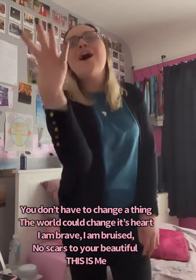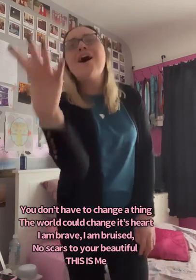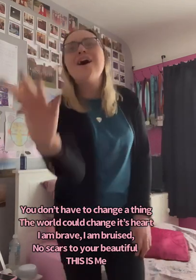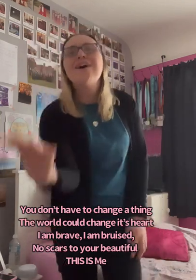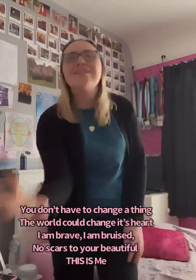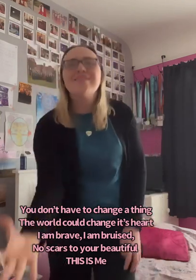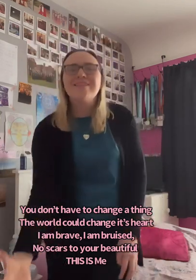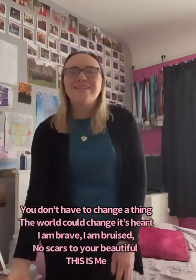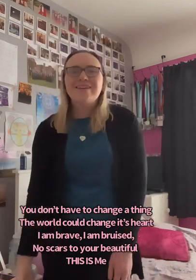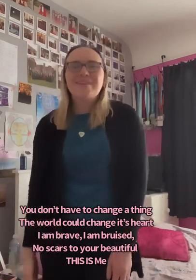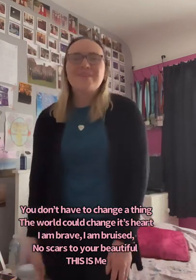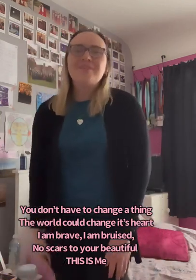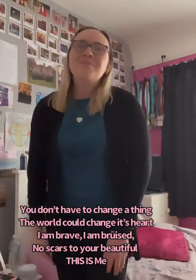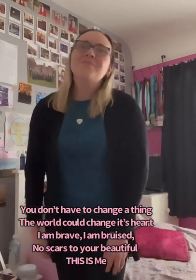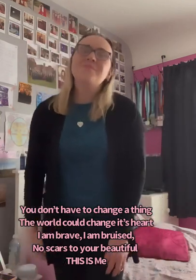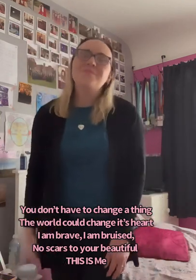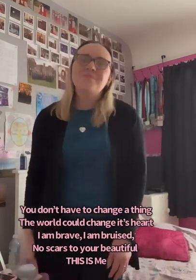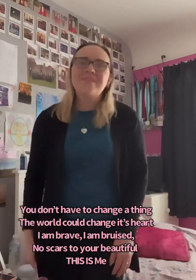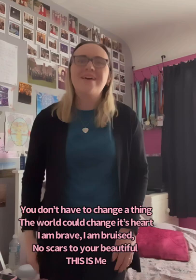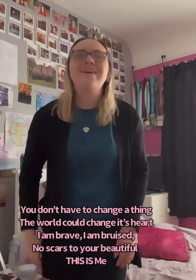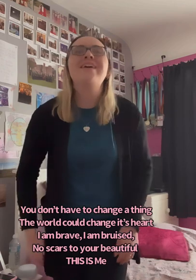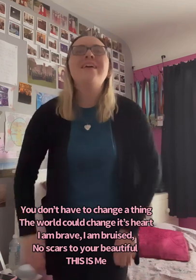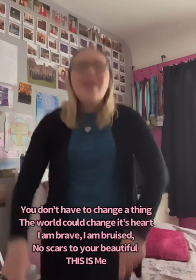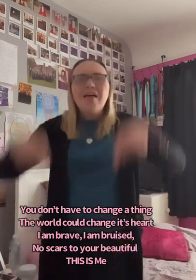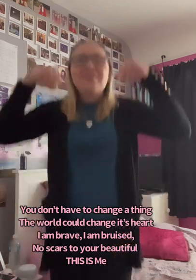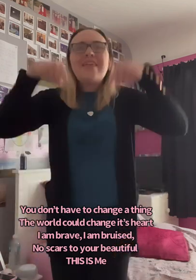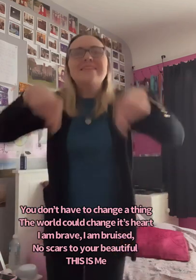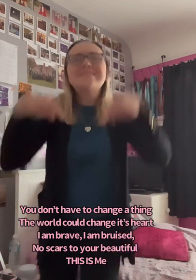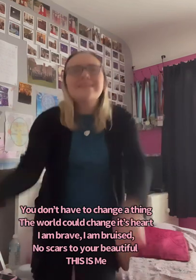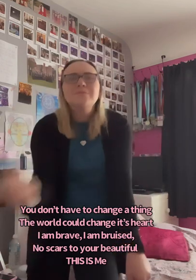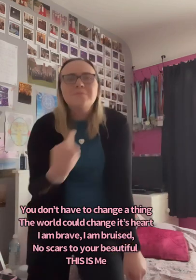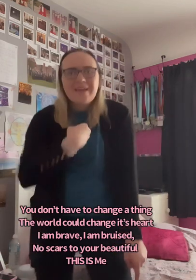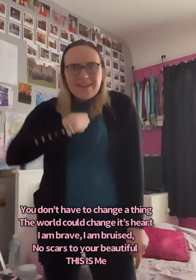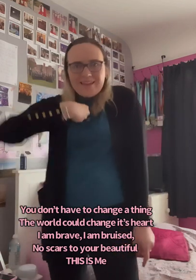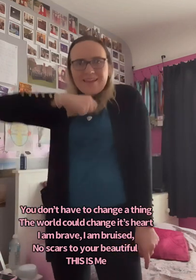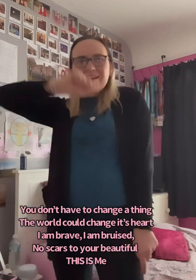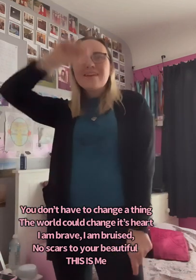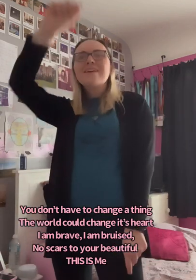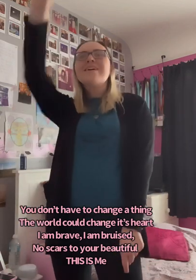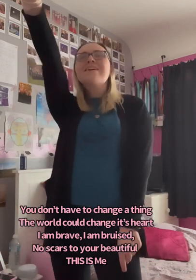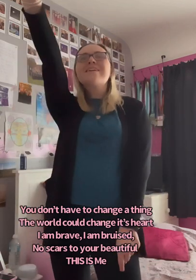beautiful. This is me.